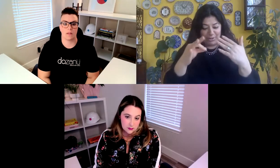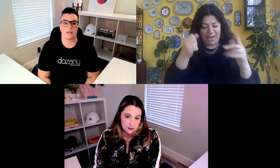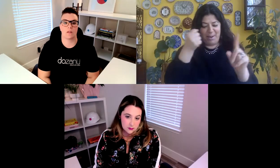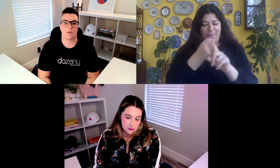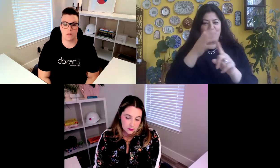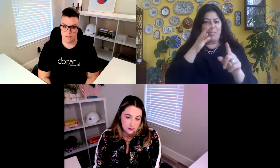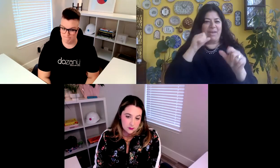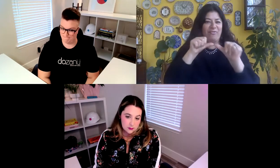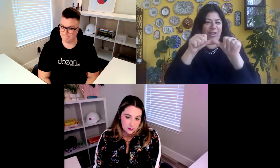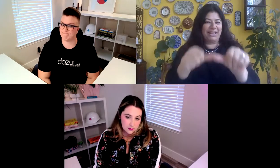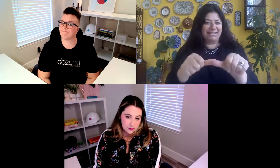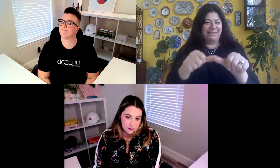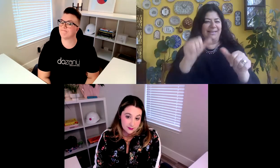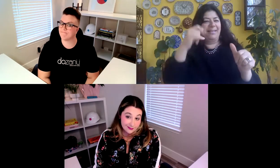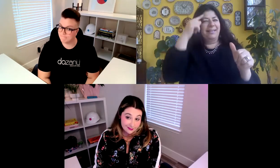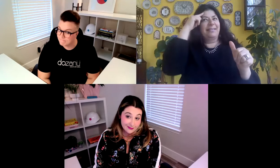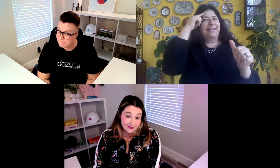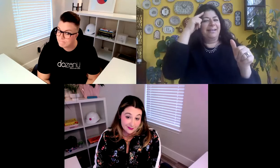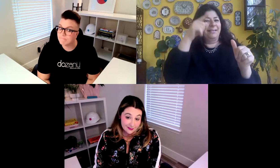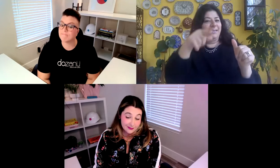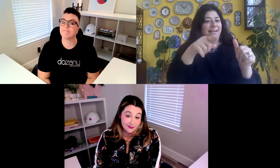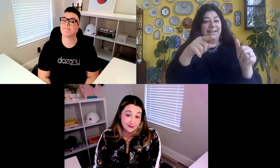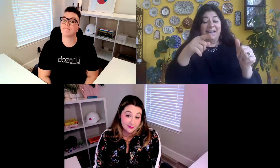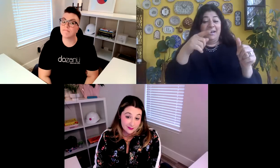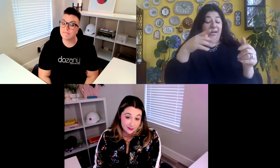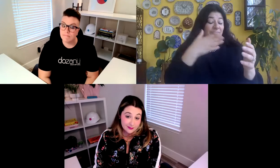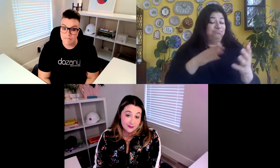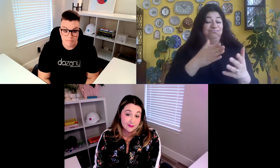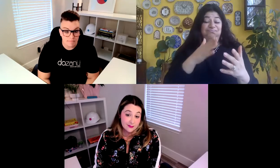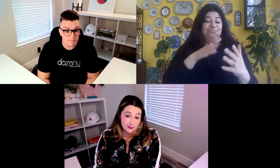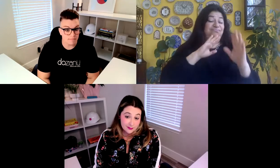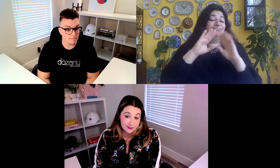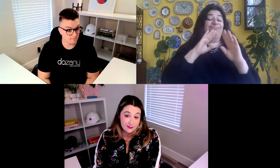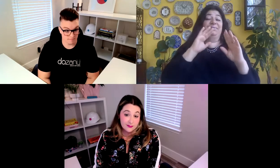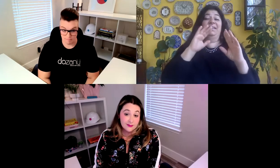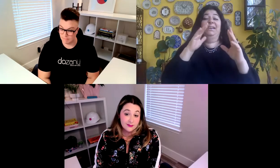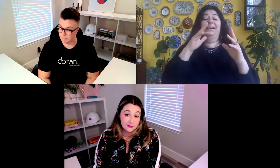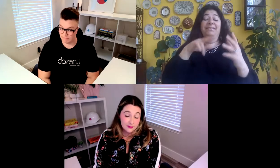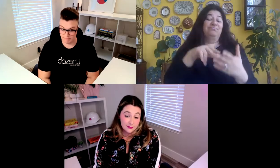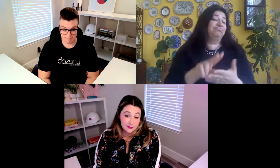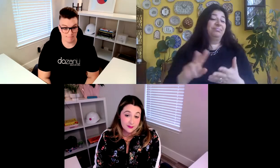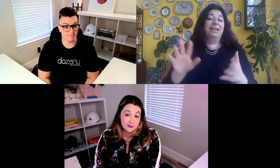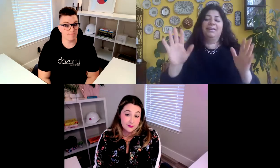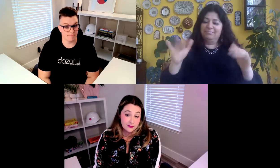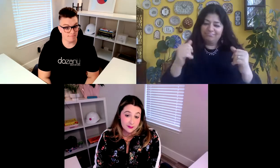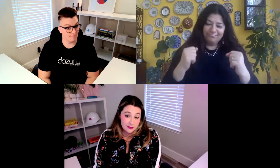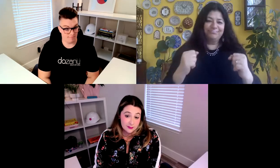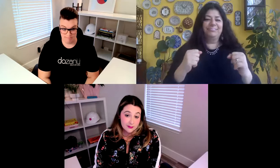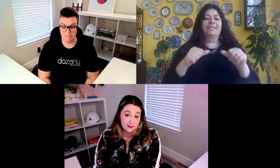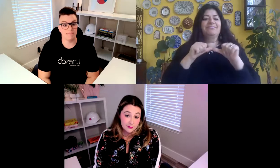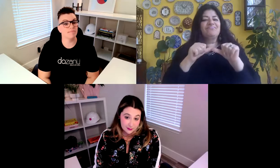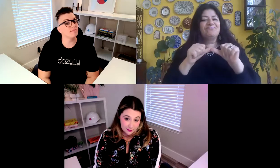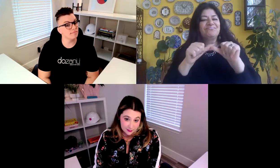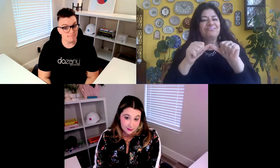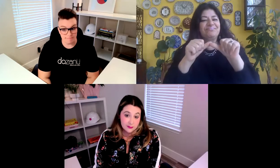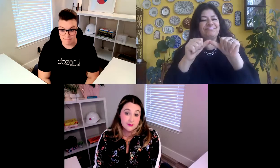everywhere you go, but make your choices to impact women because that will be everlasting. That means, you know, even as frustrations